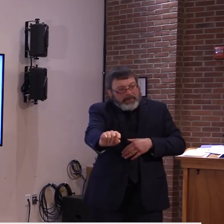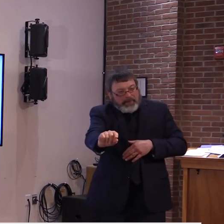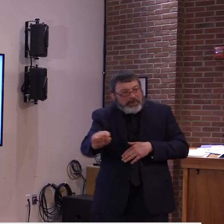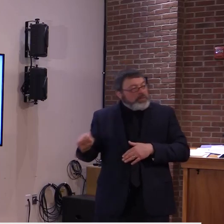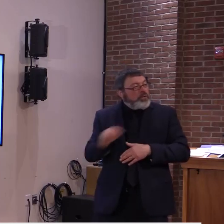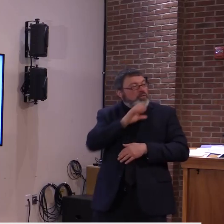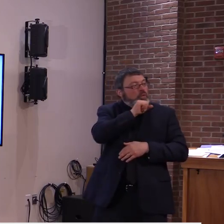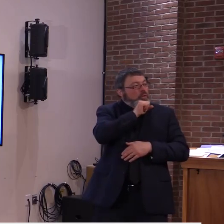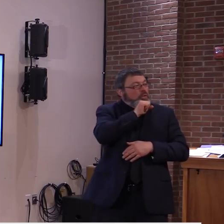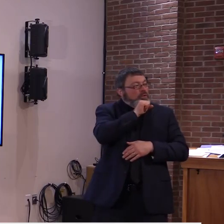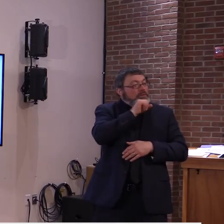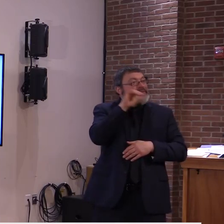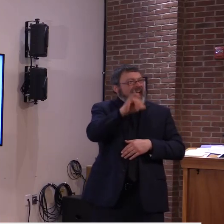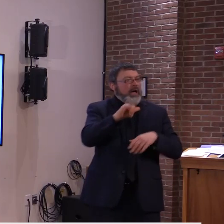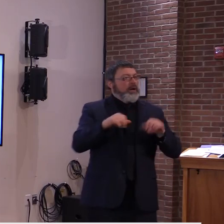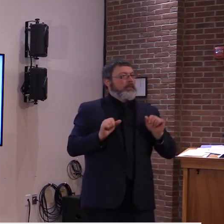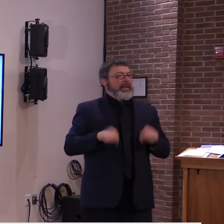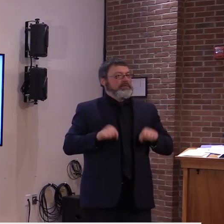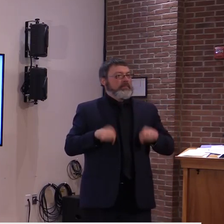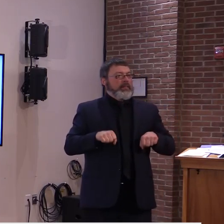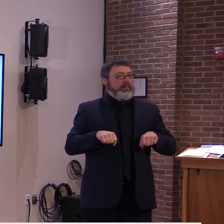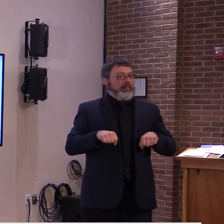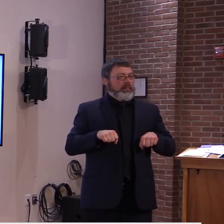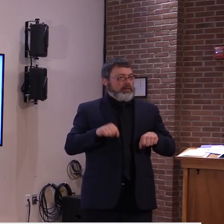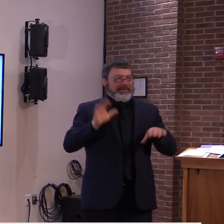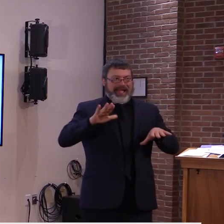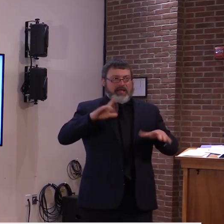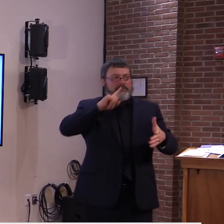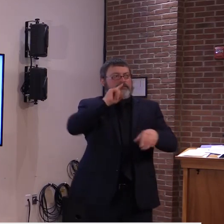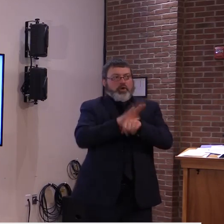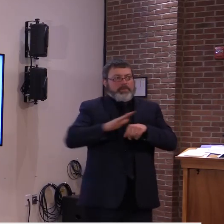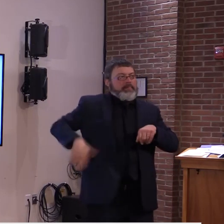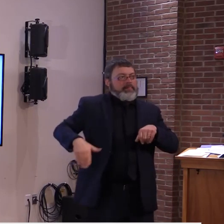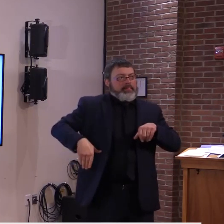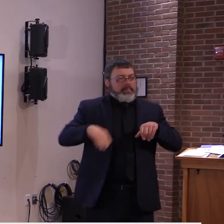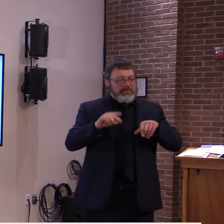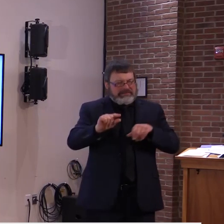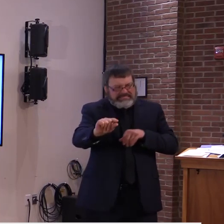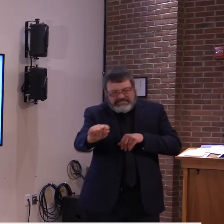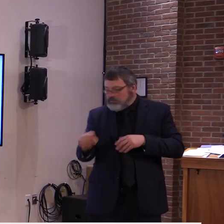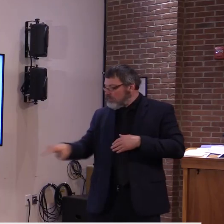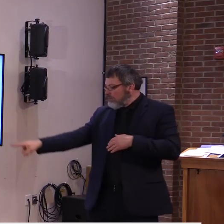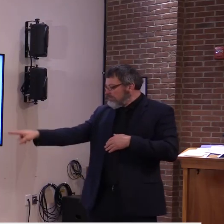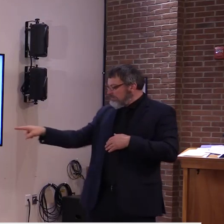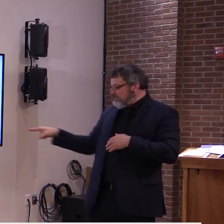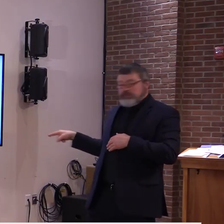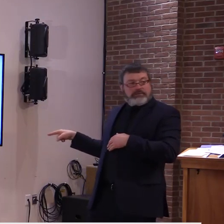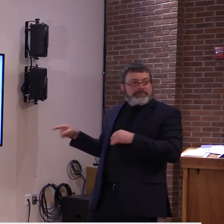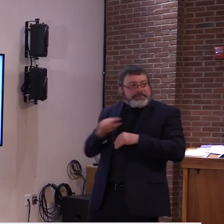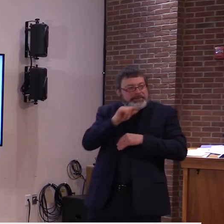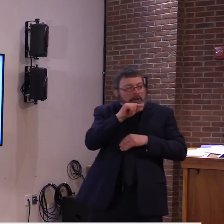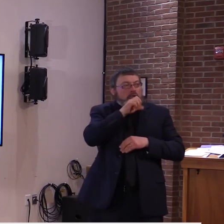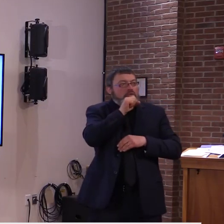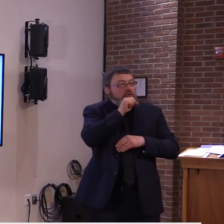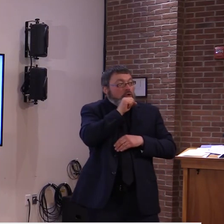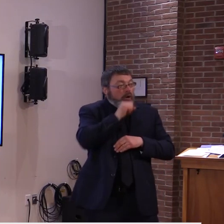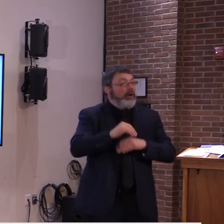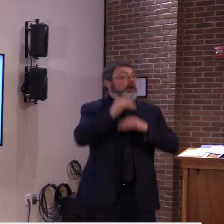the bottom. I think you'll notice that there is a fair amount of volatility or